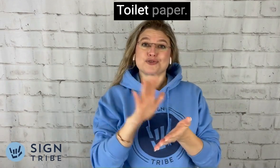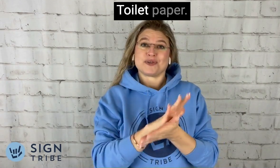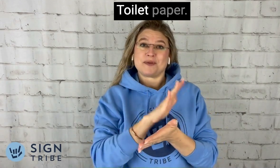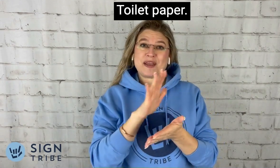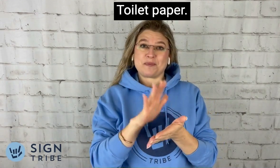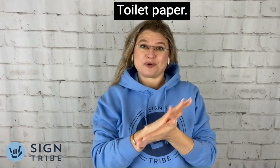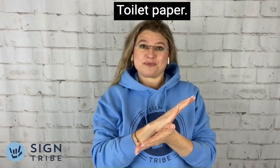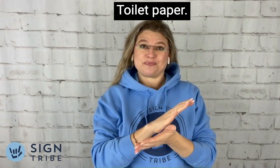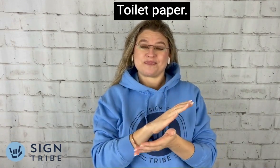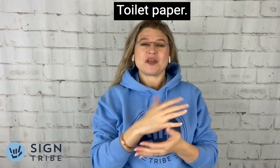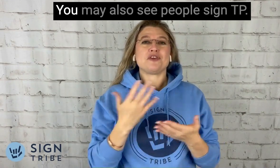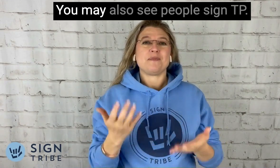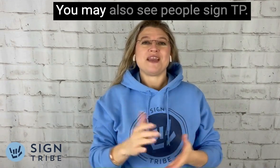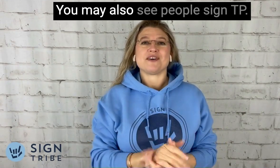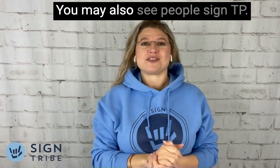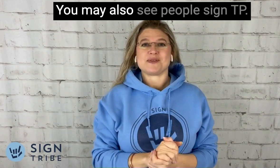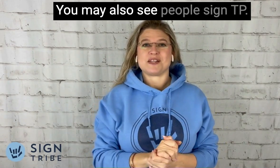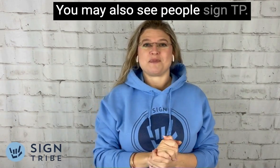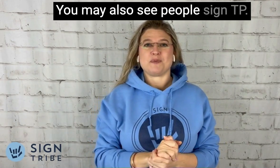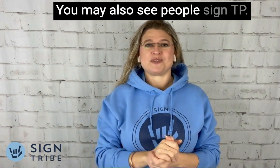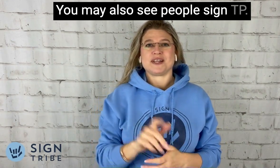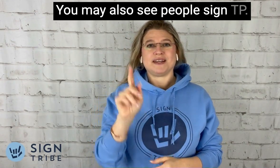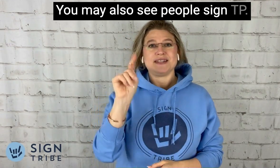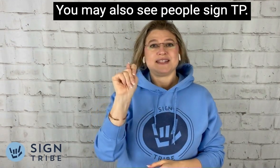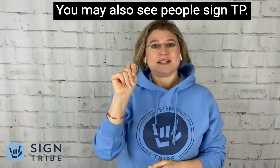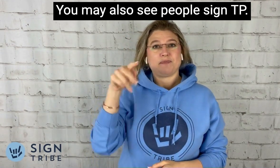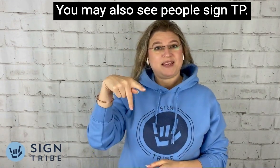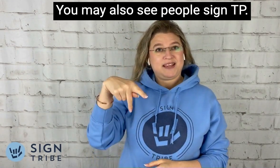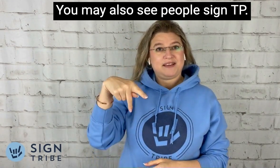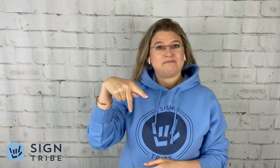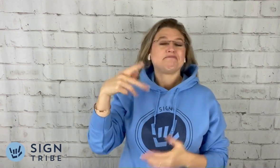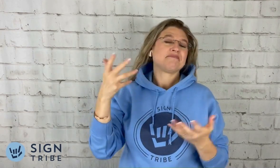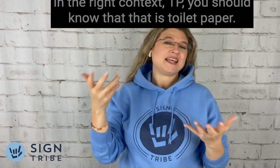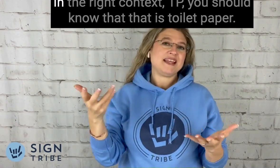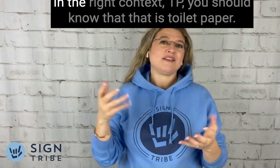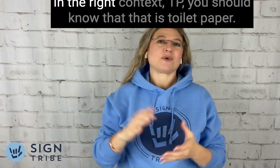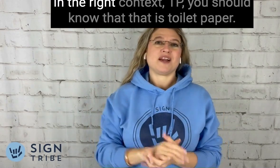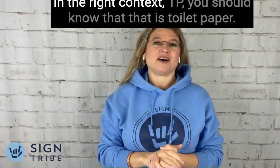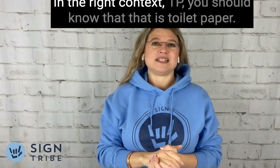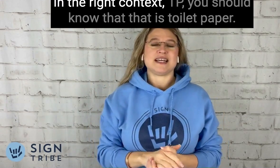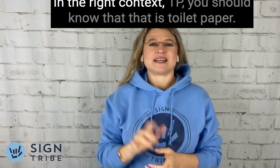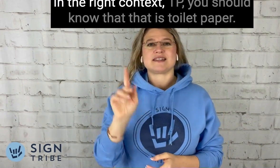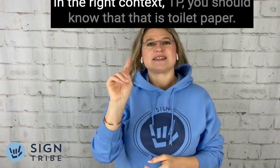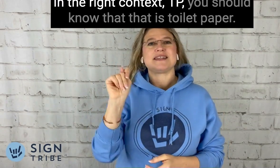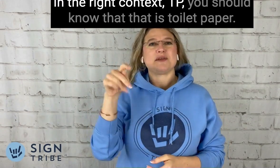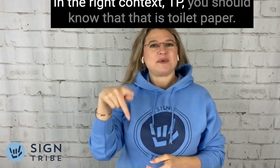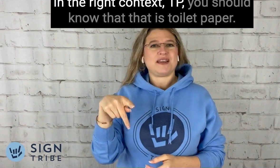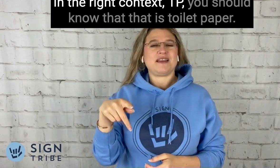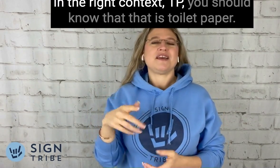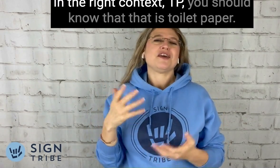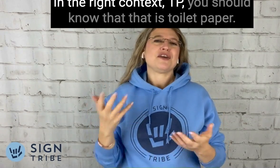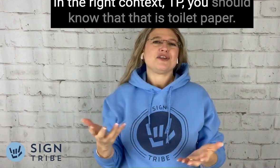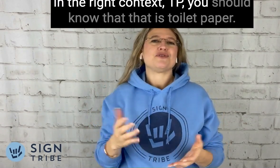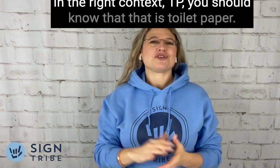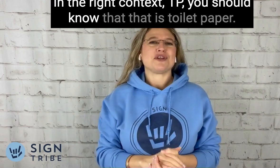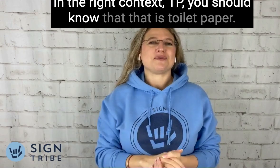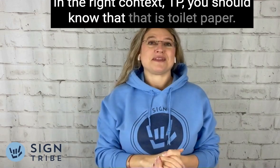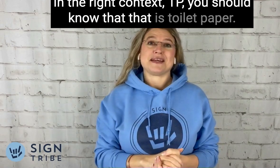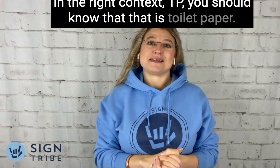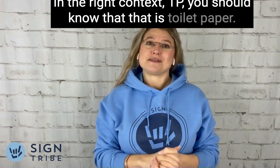Toilet paper. You may also see people sign TP. In the right context, TP, you should know that that is